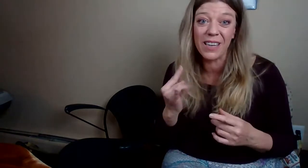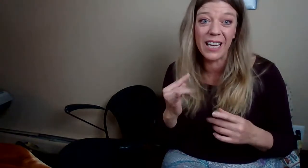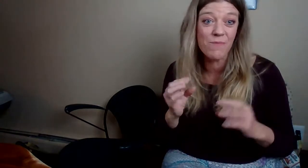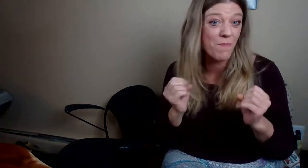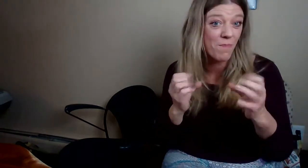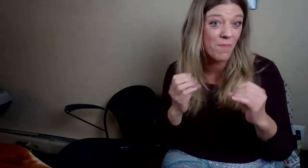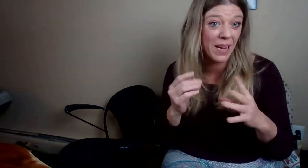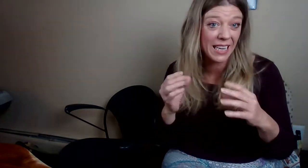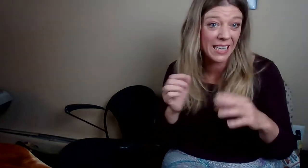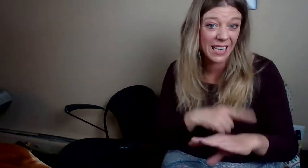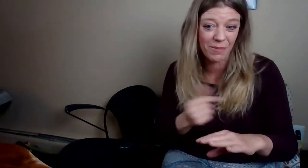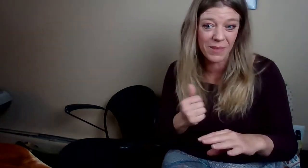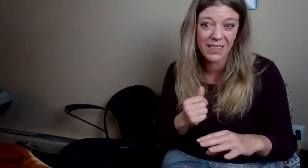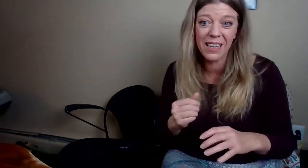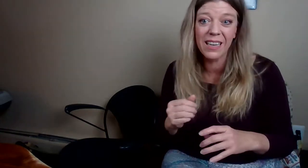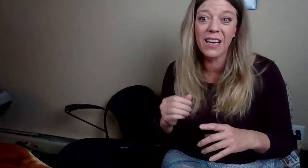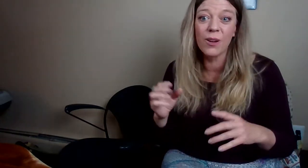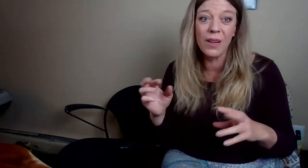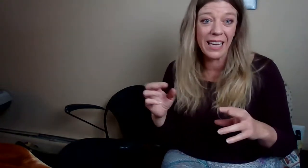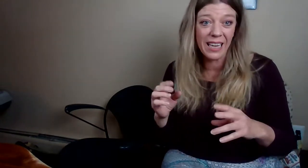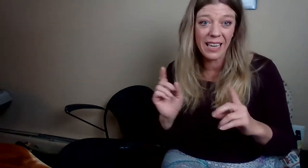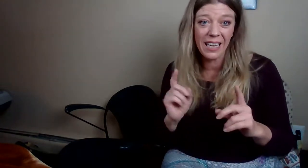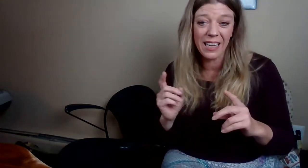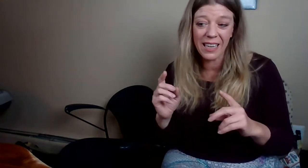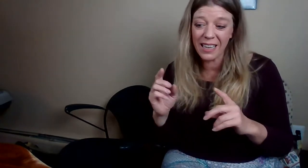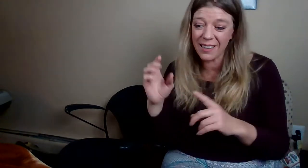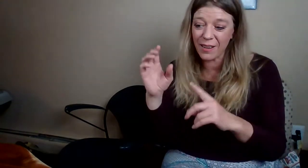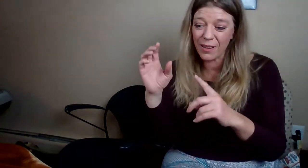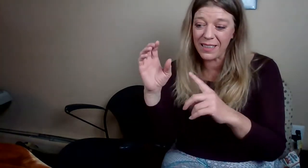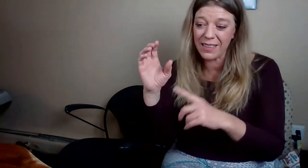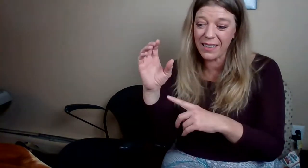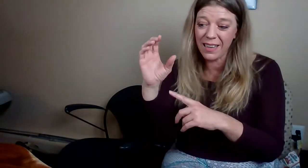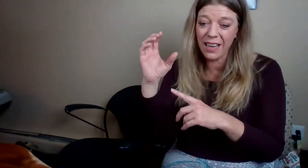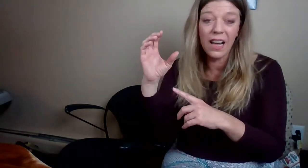it many times. So it's